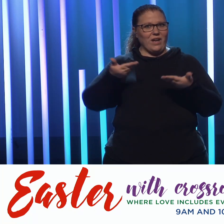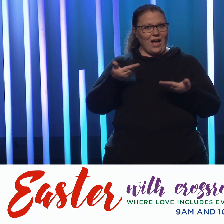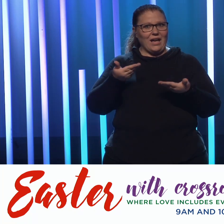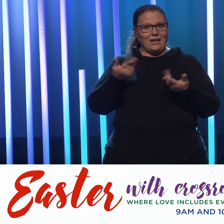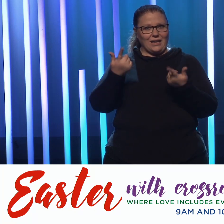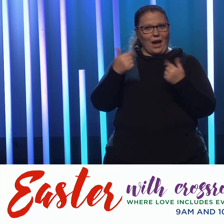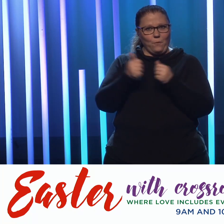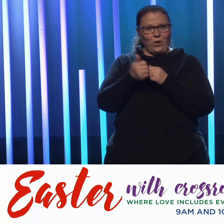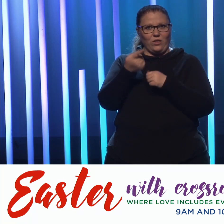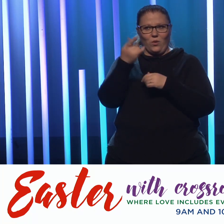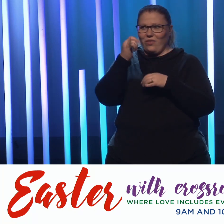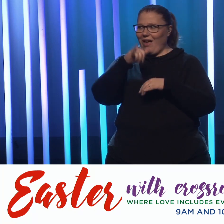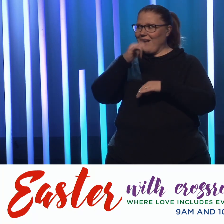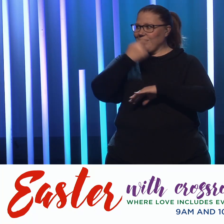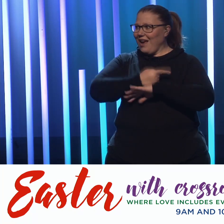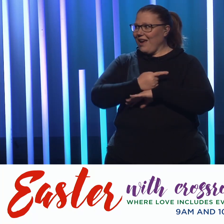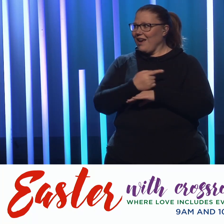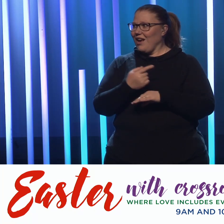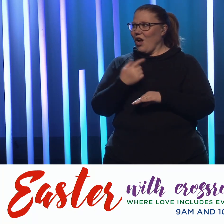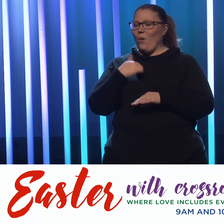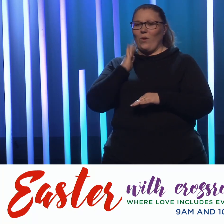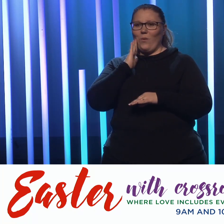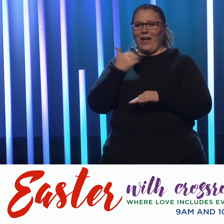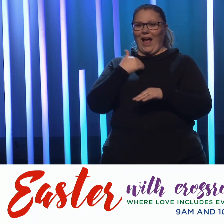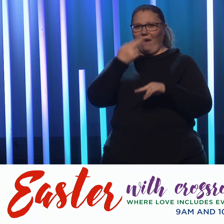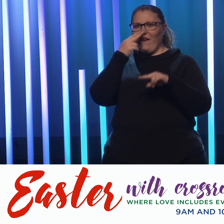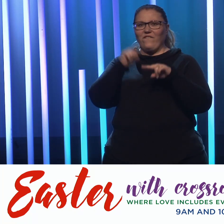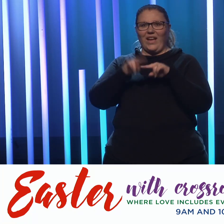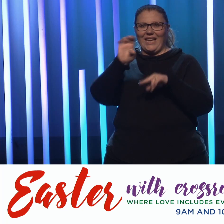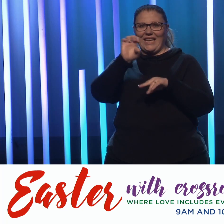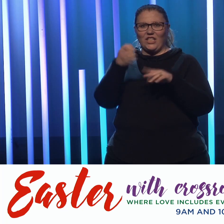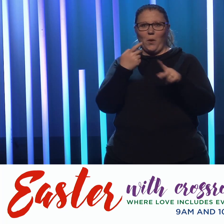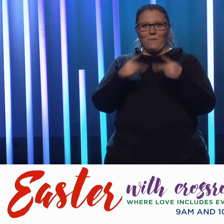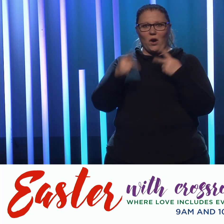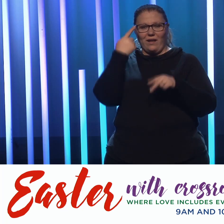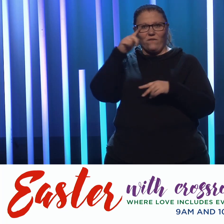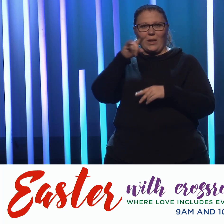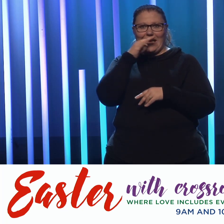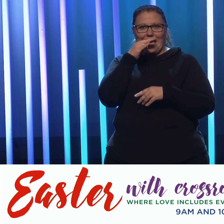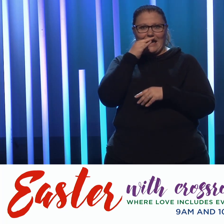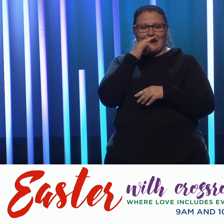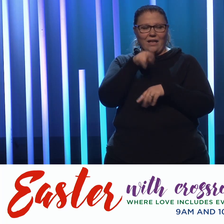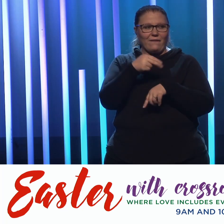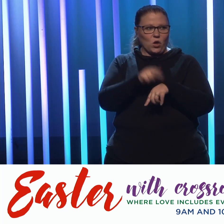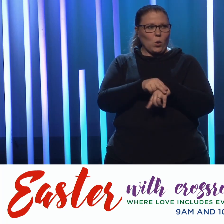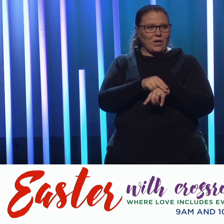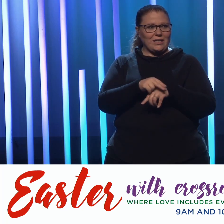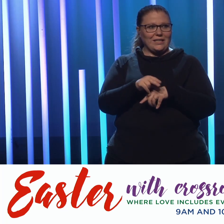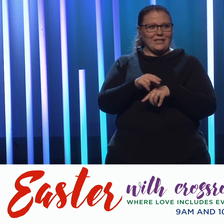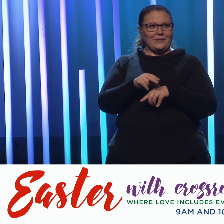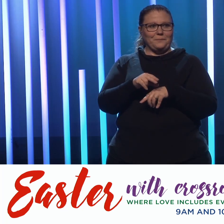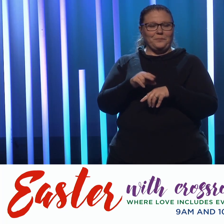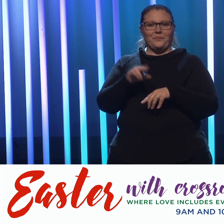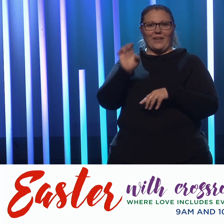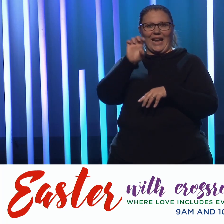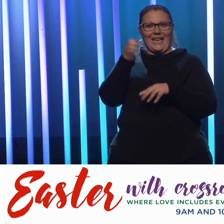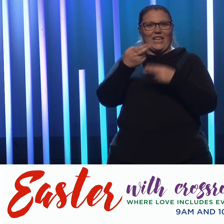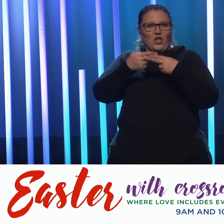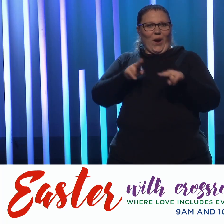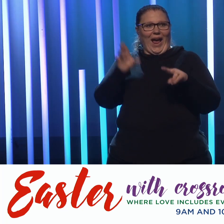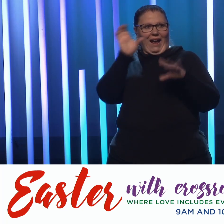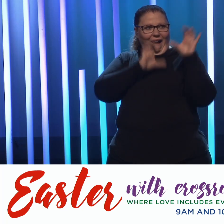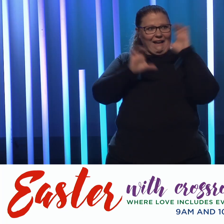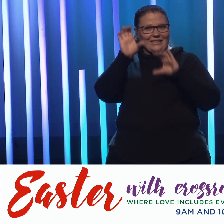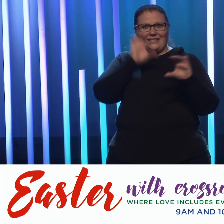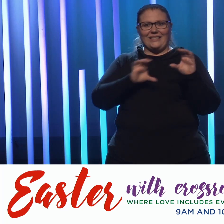to come with you that day. We're going to have a fun Easter party for the kids and, of course, an Easter egg hunt. So keep